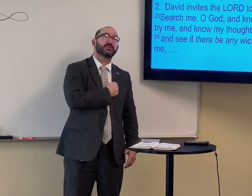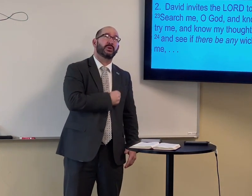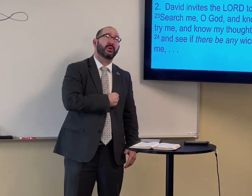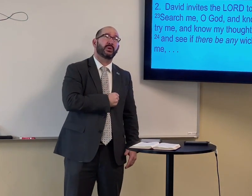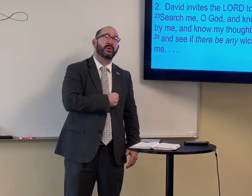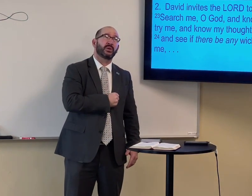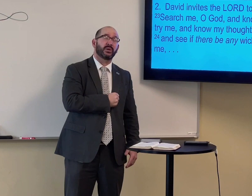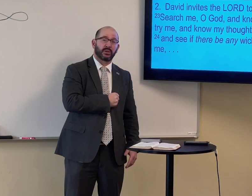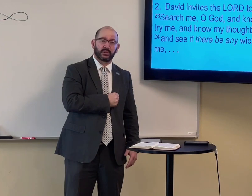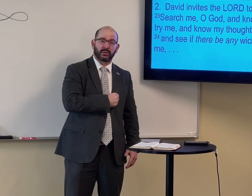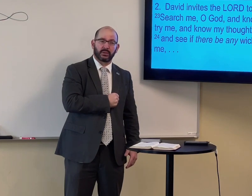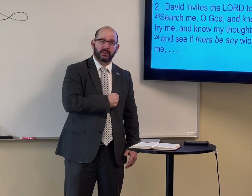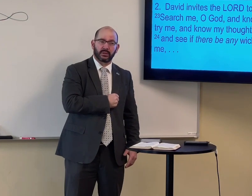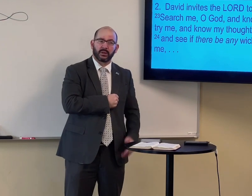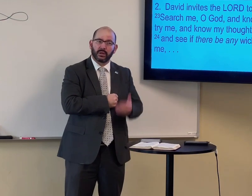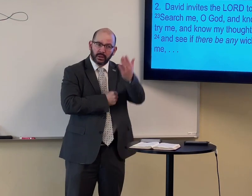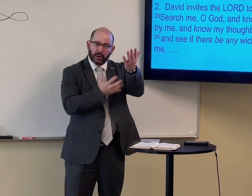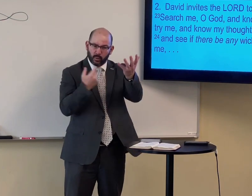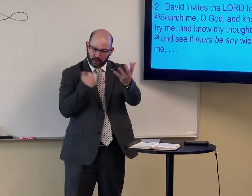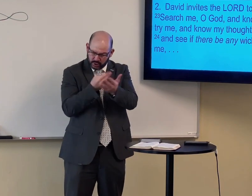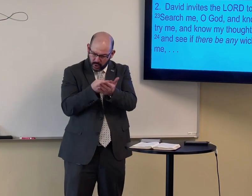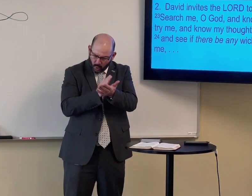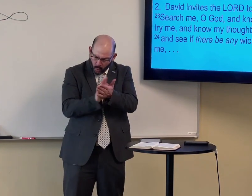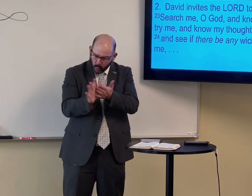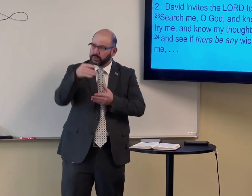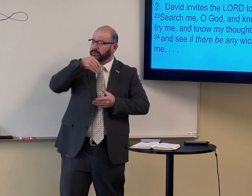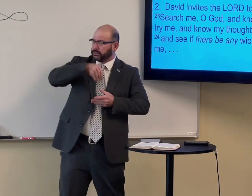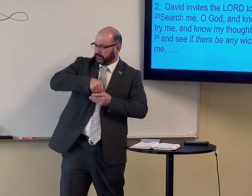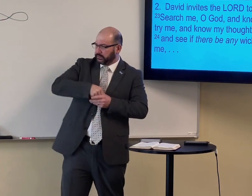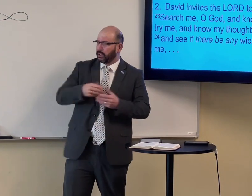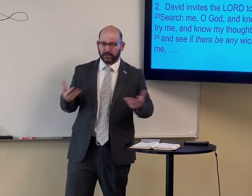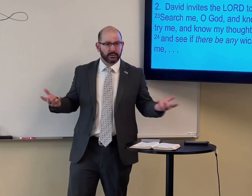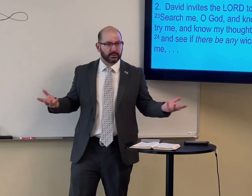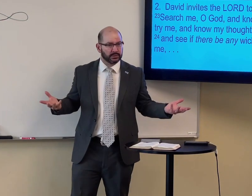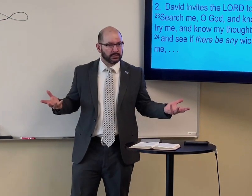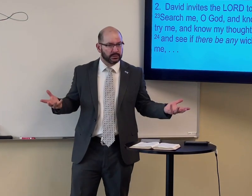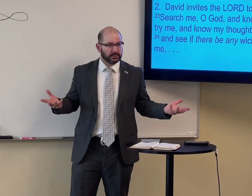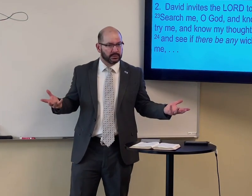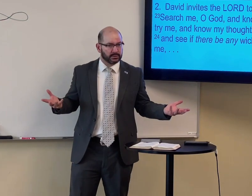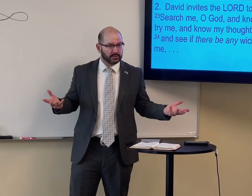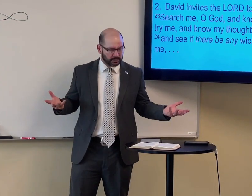please help me with this. I'm sorry about that. Keep me pure inside.